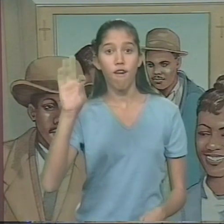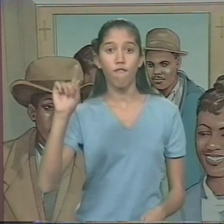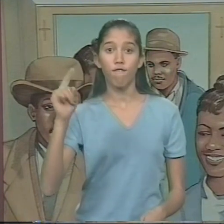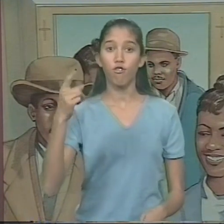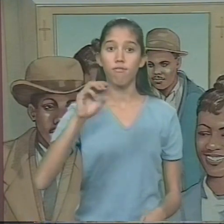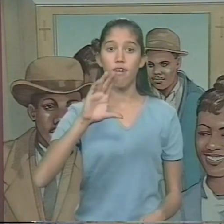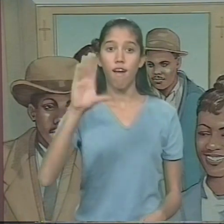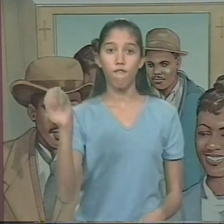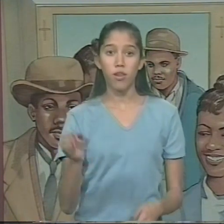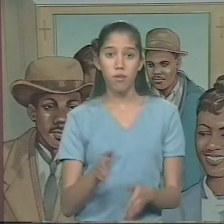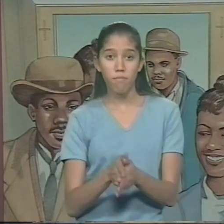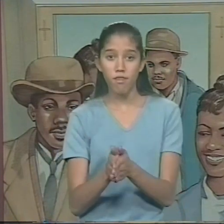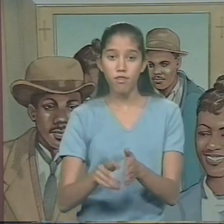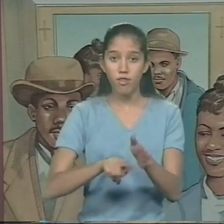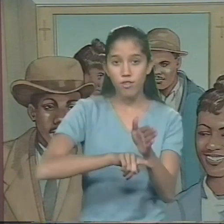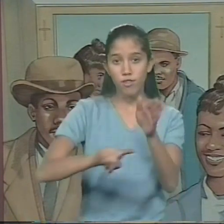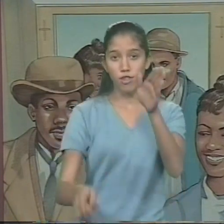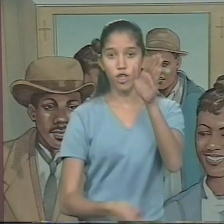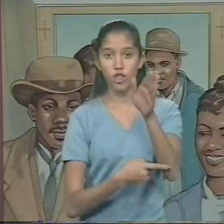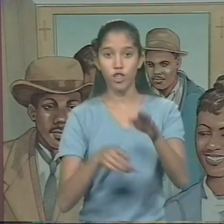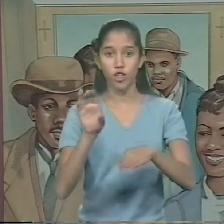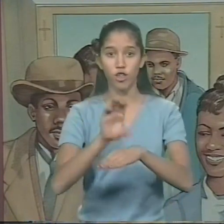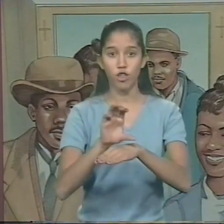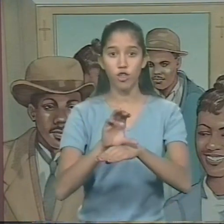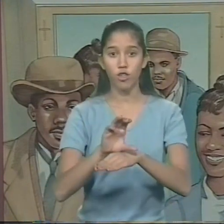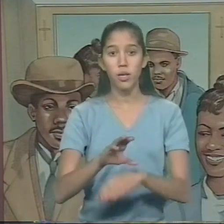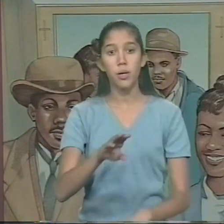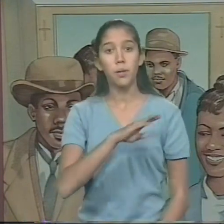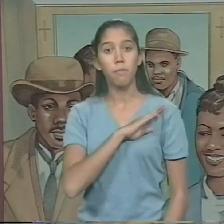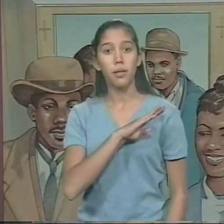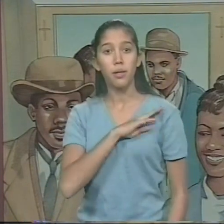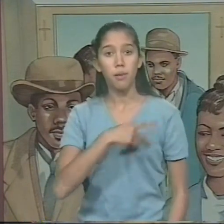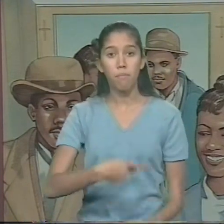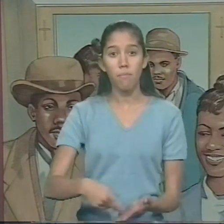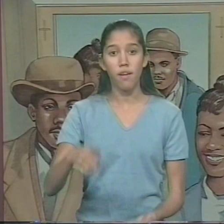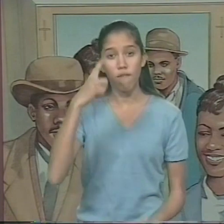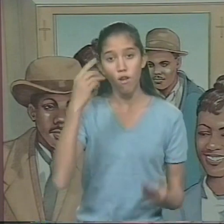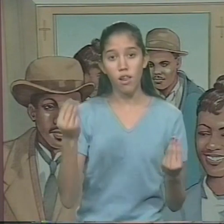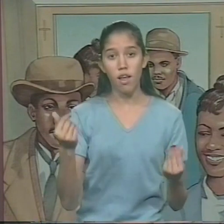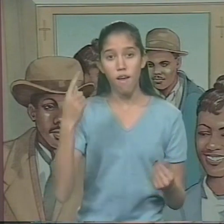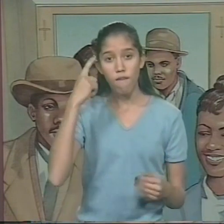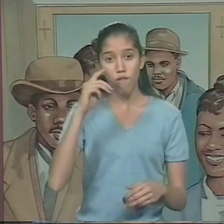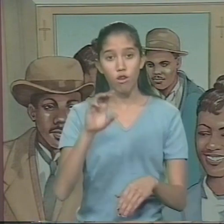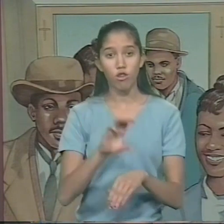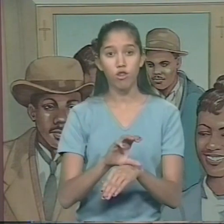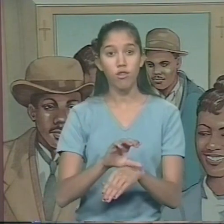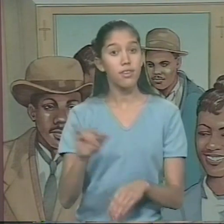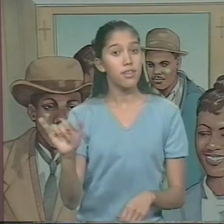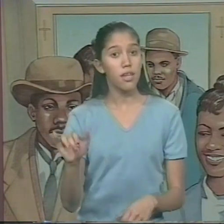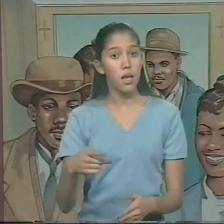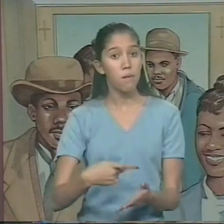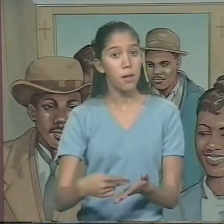Methodist Episcopal Church. Biddy also paid for the land the church was on, as well as the minister's salary.